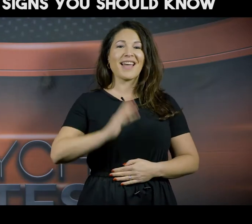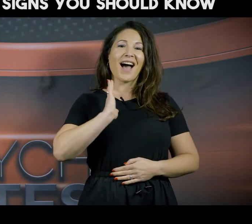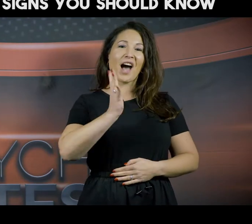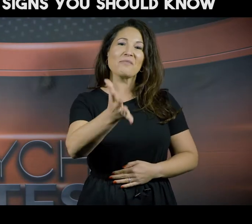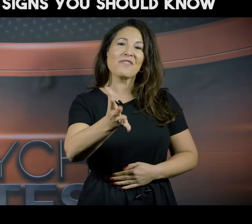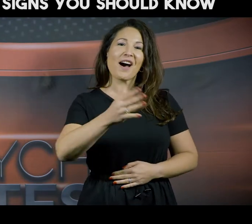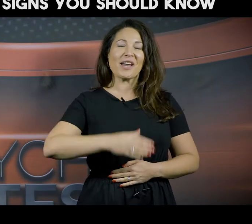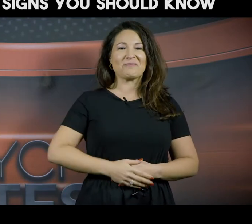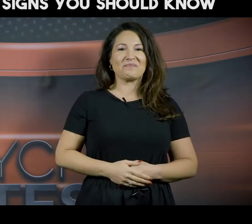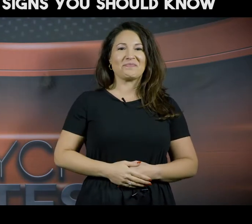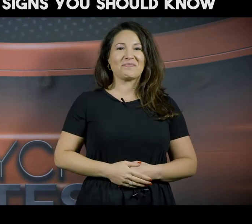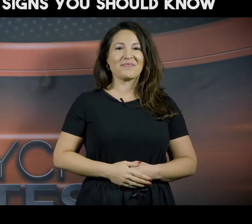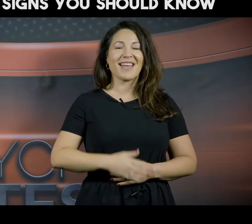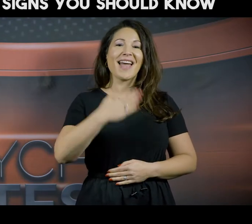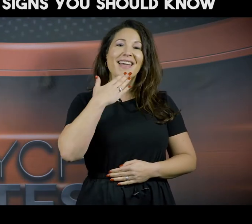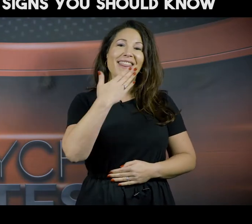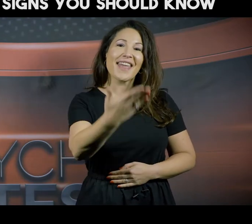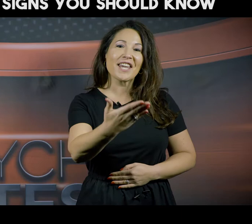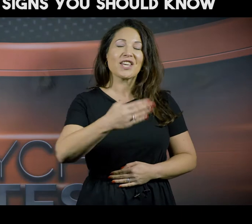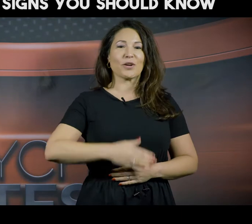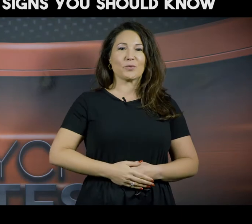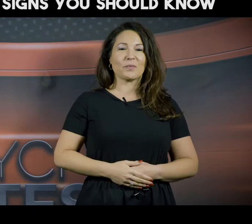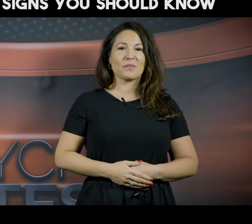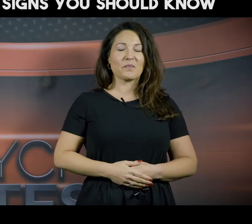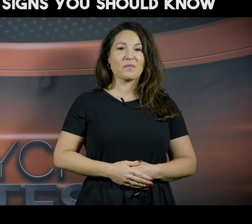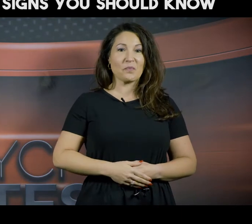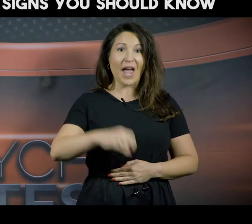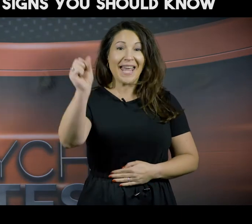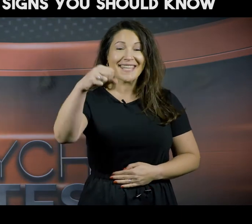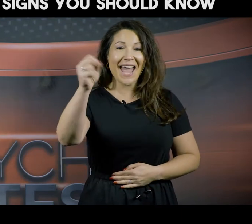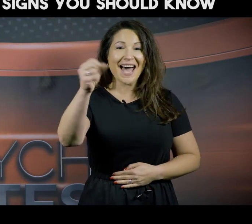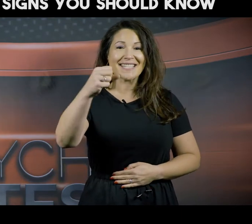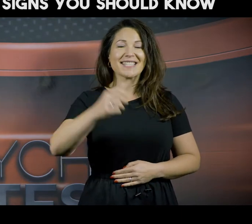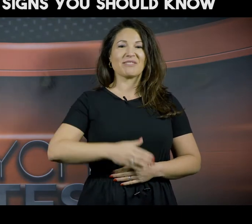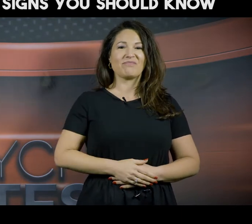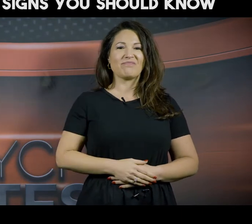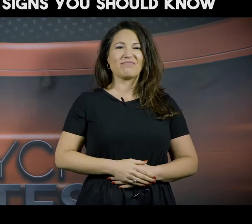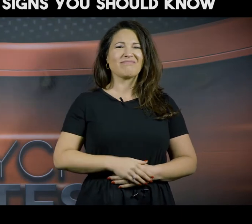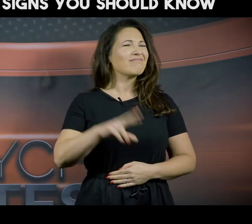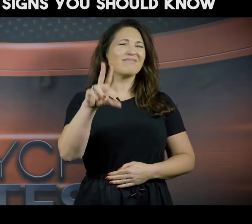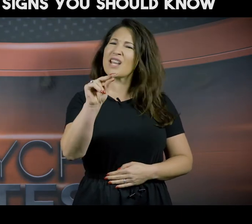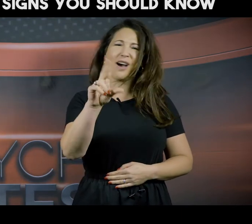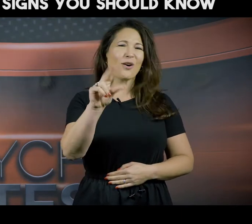I'm fine. Thank you. Yes. No.